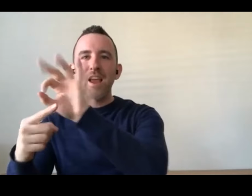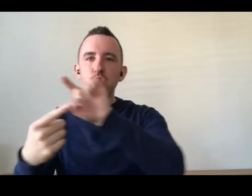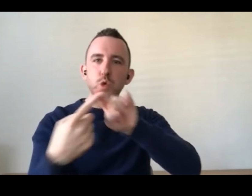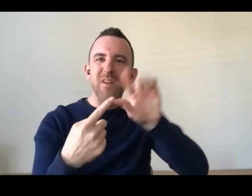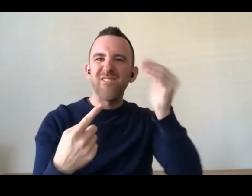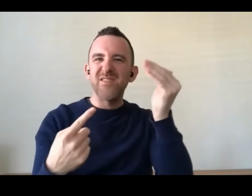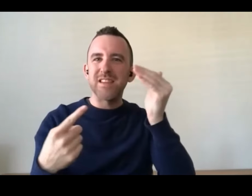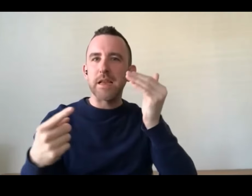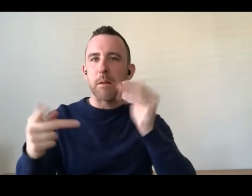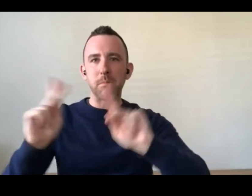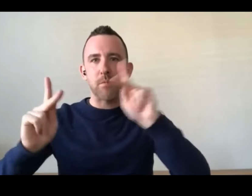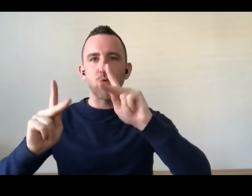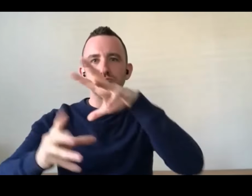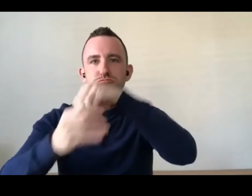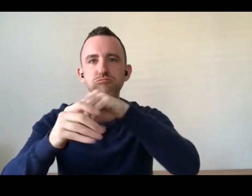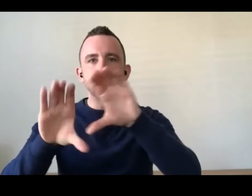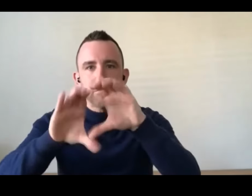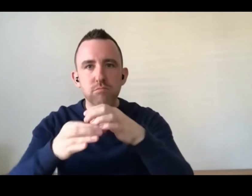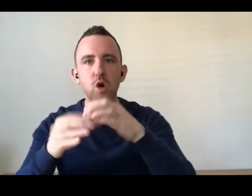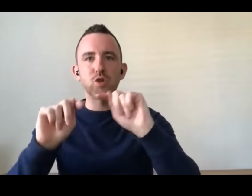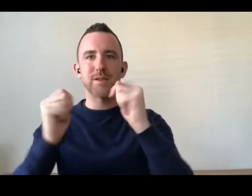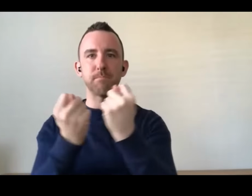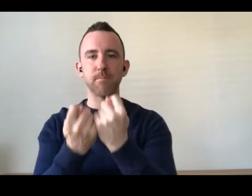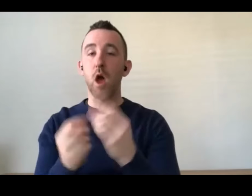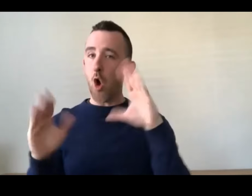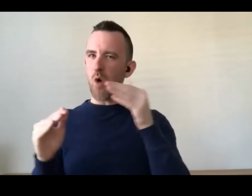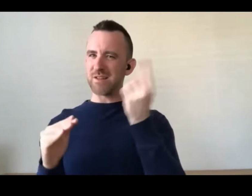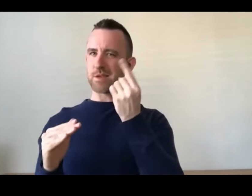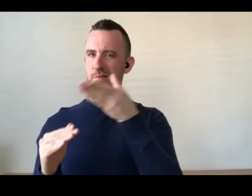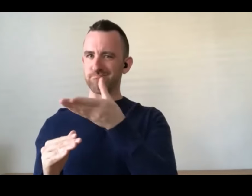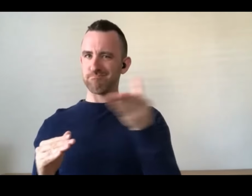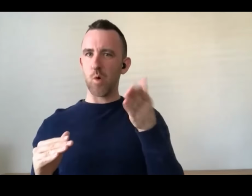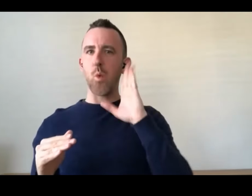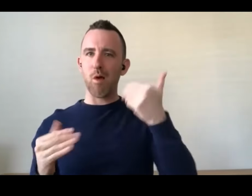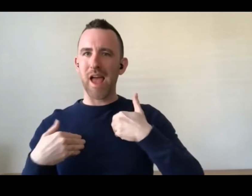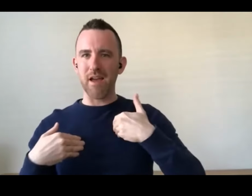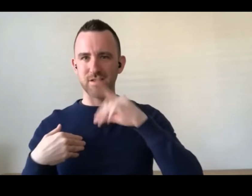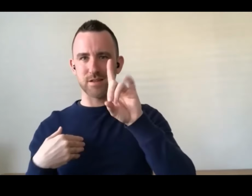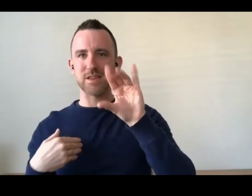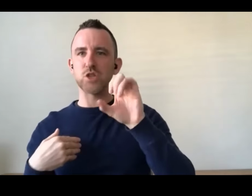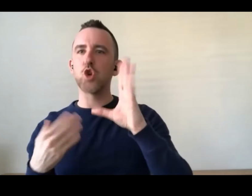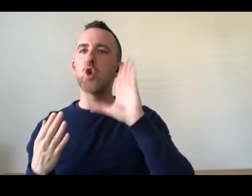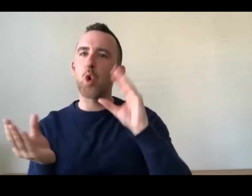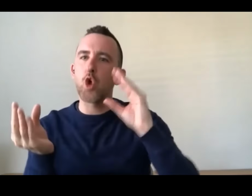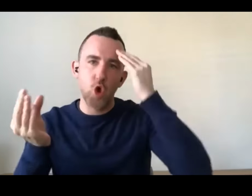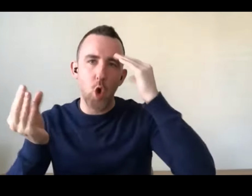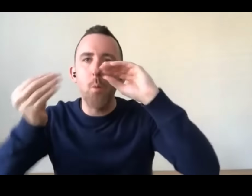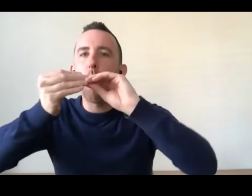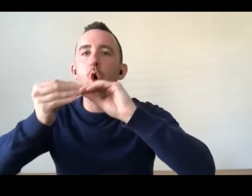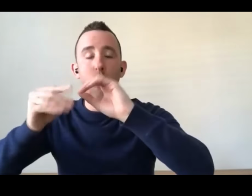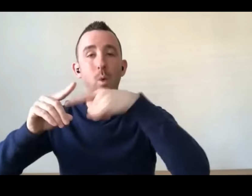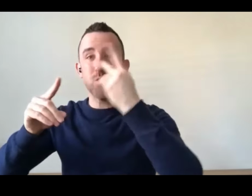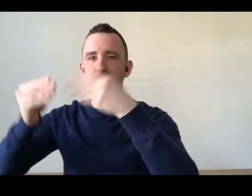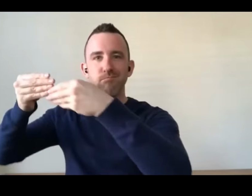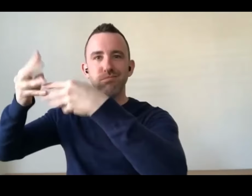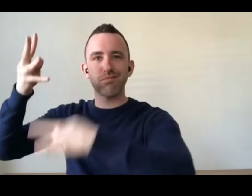players, and hopefully someone there will have some dice on hand. But you'll know more once that list is dropped. And part of the